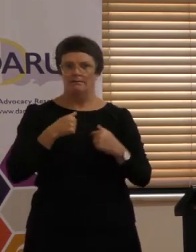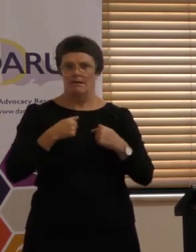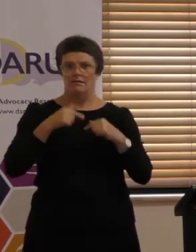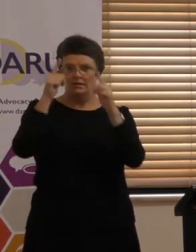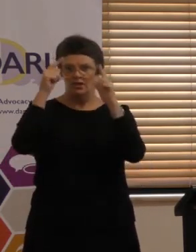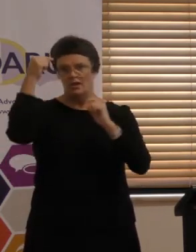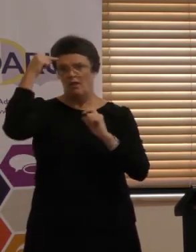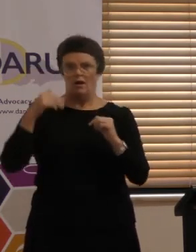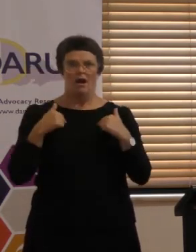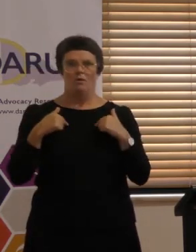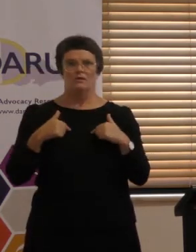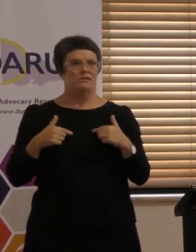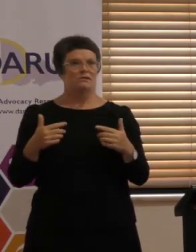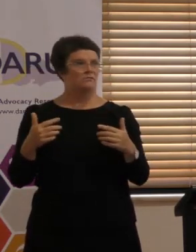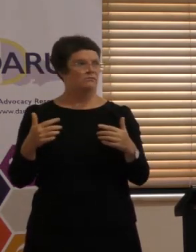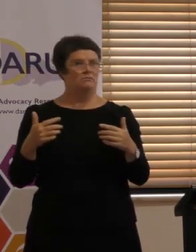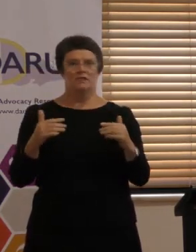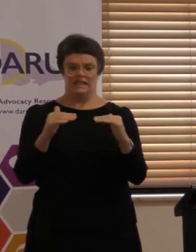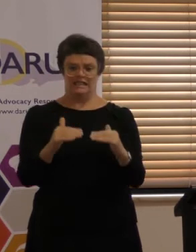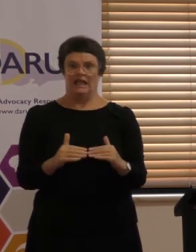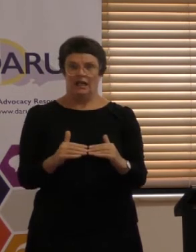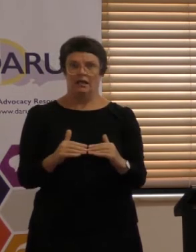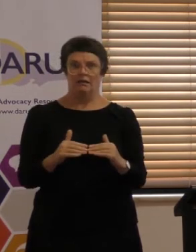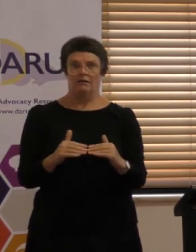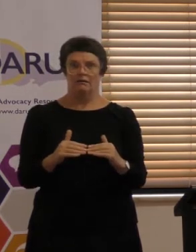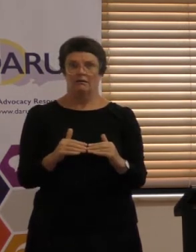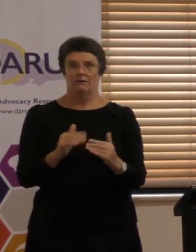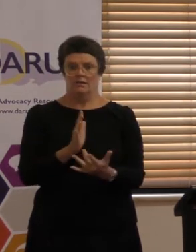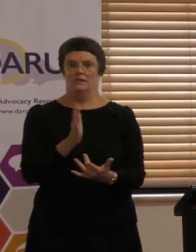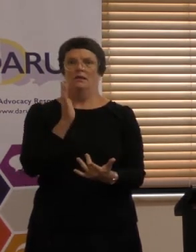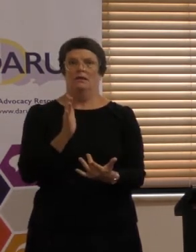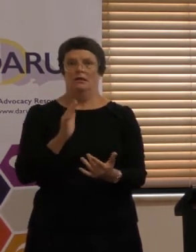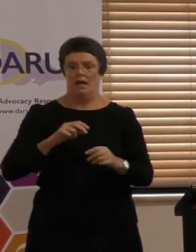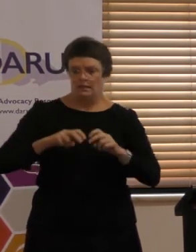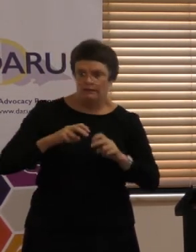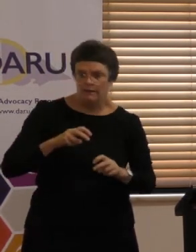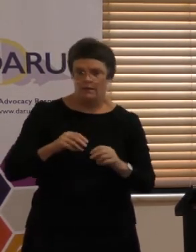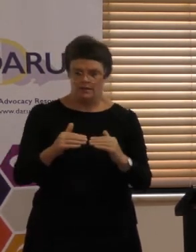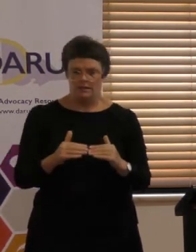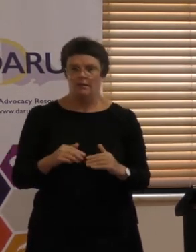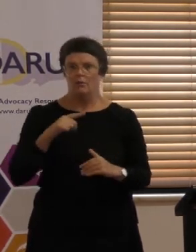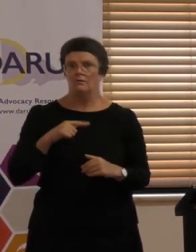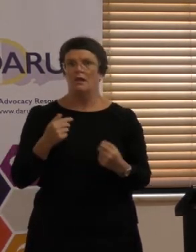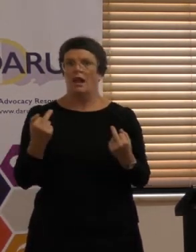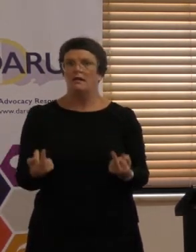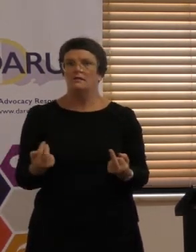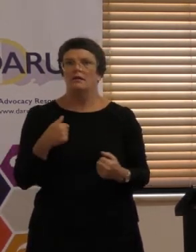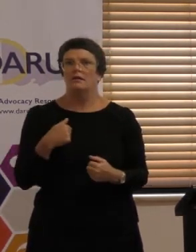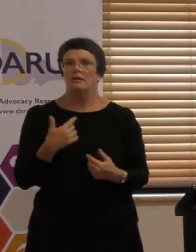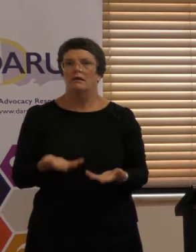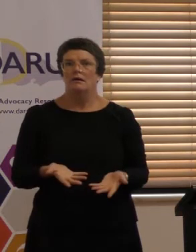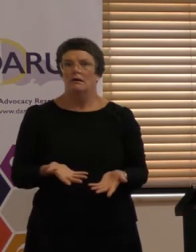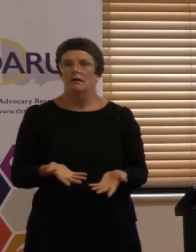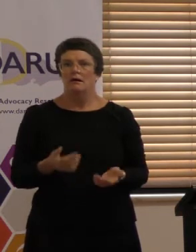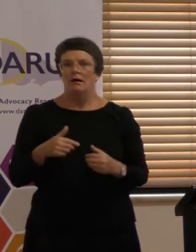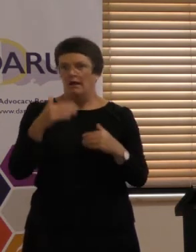sitting down in the middle of activities because I was lazy. They wouldn't accommodate me, and they didn't think that there was an issue